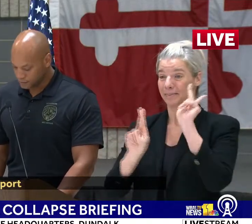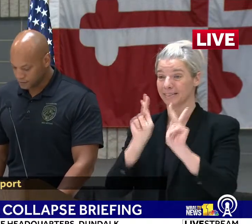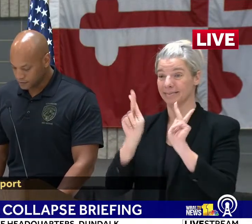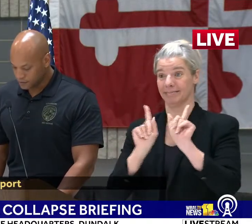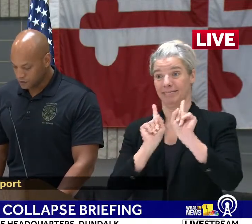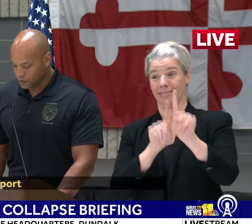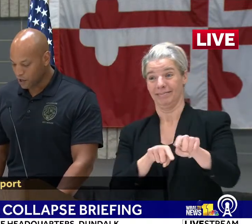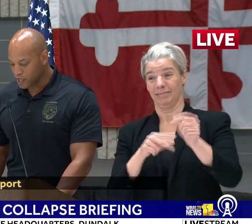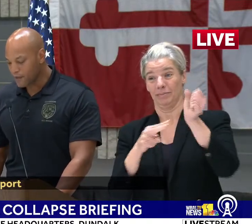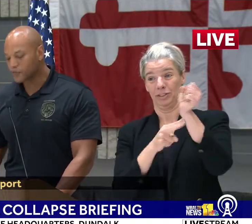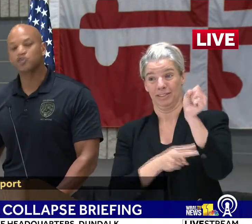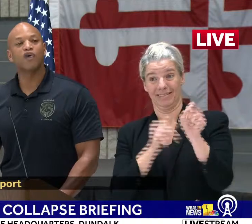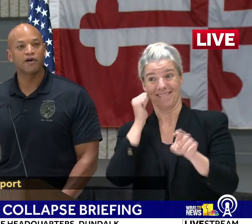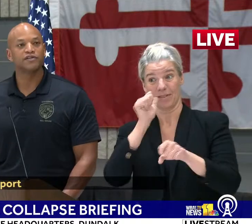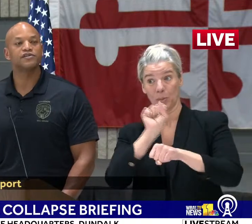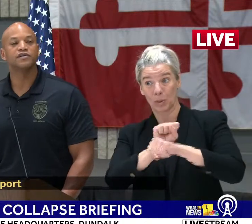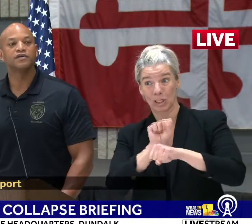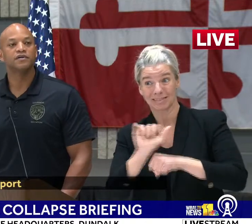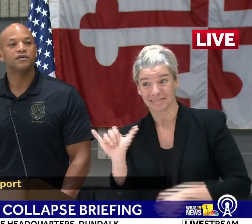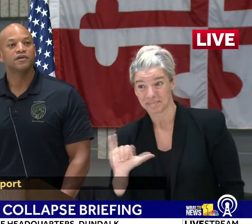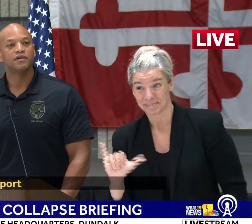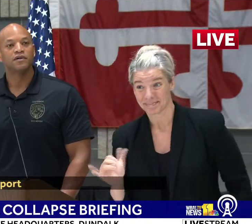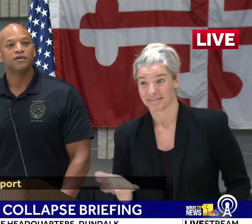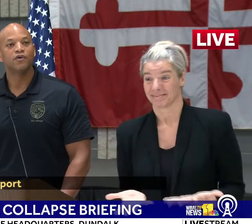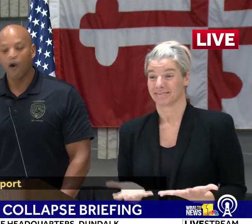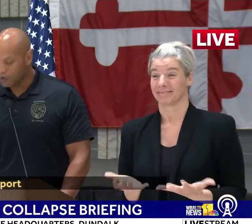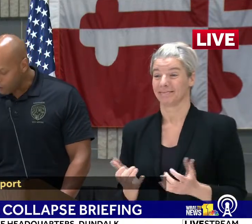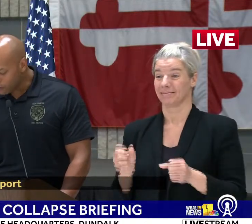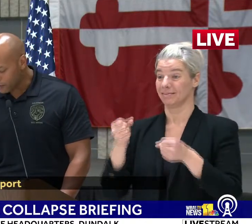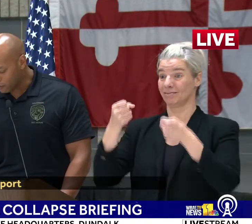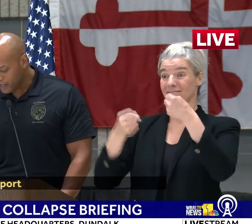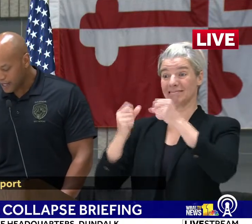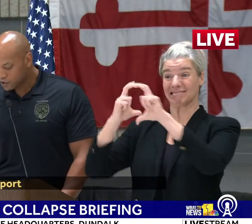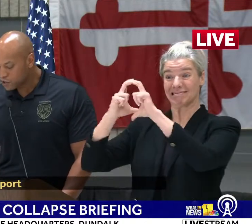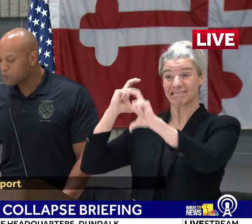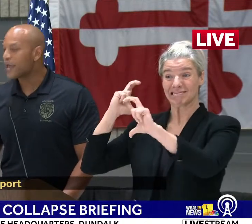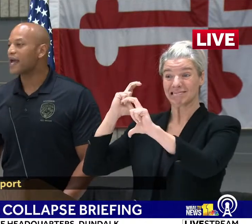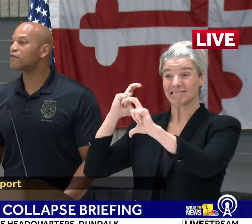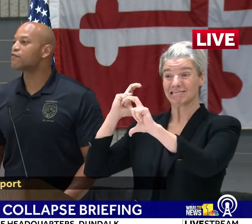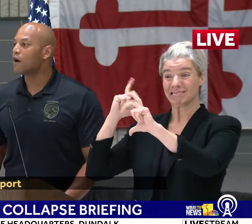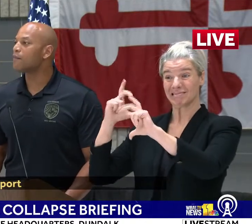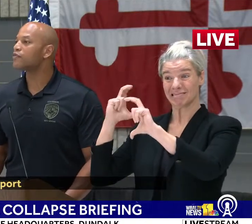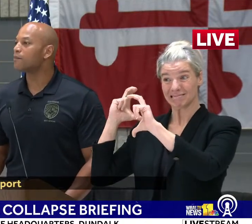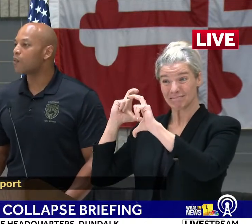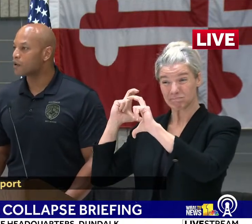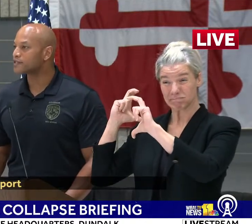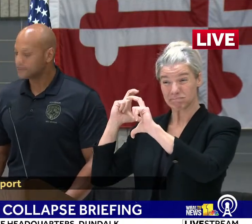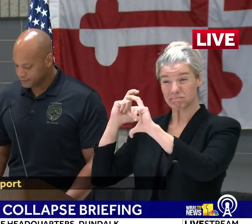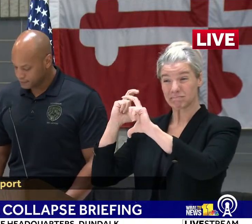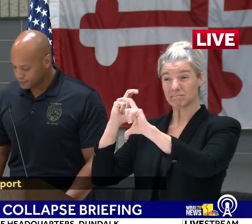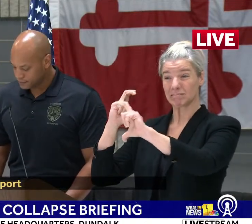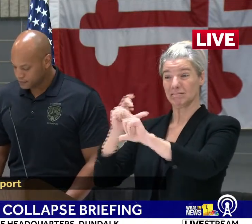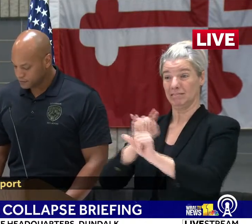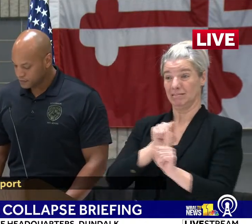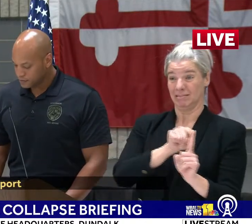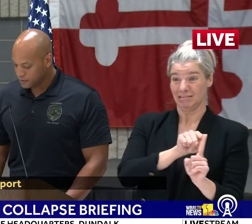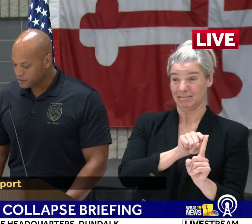work. We're talking about the truckers who haul cargo to and from the